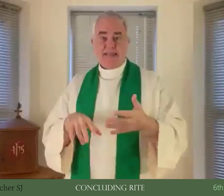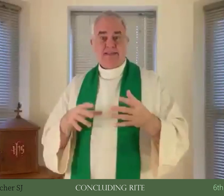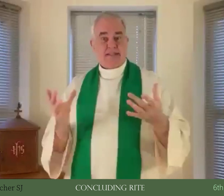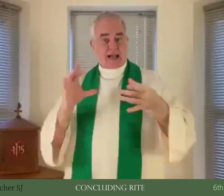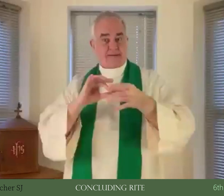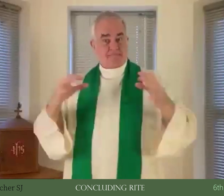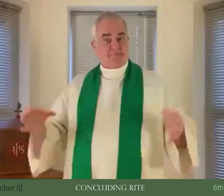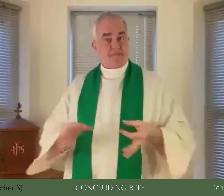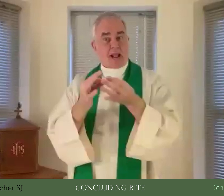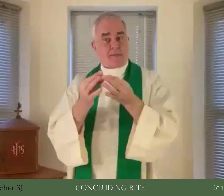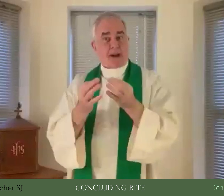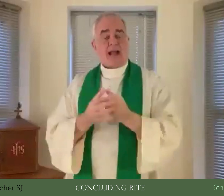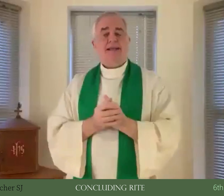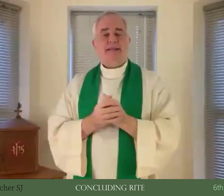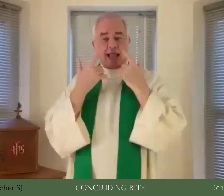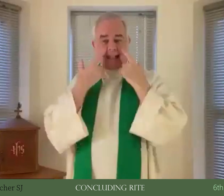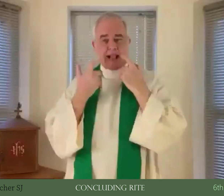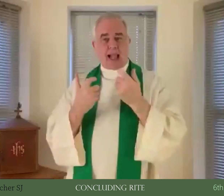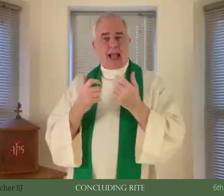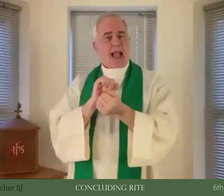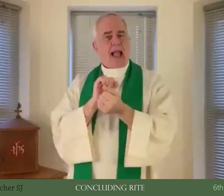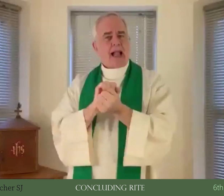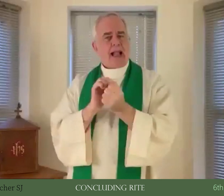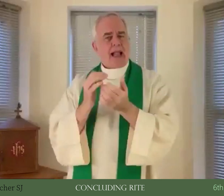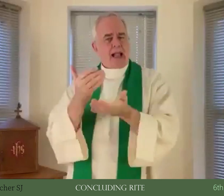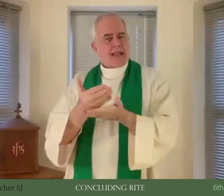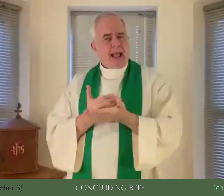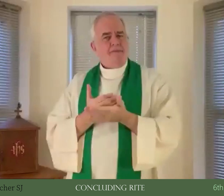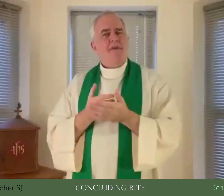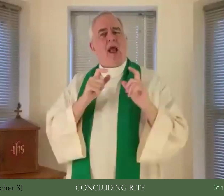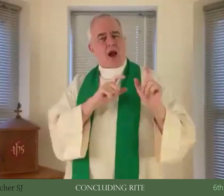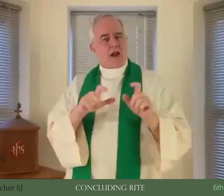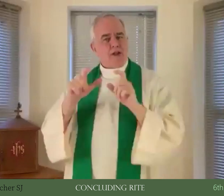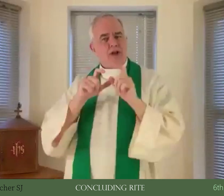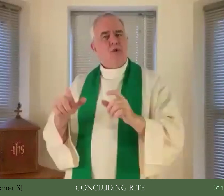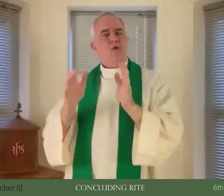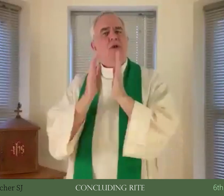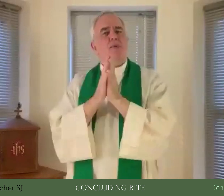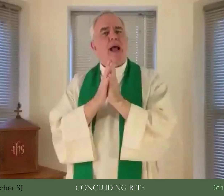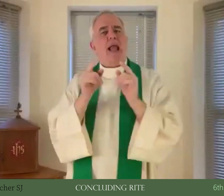reading and the mass. Take care, keep safe, and continue to pray